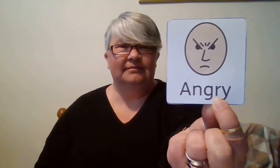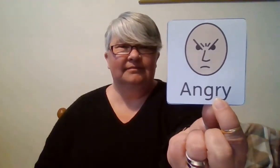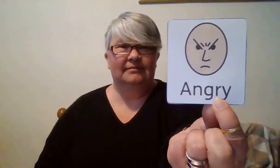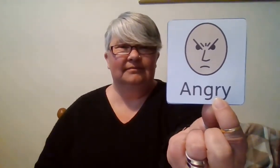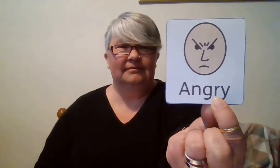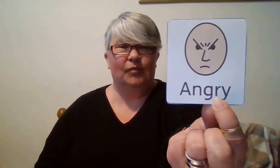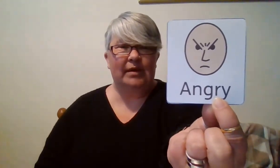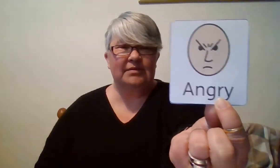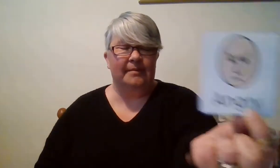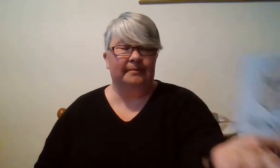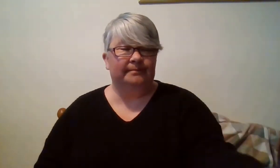Well done.